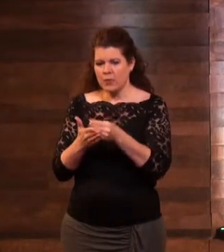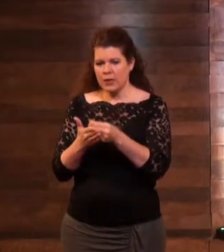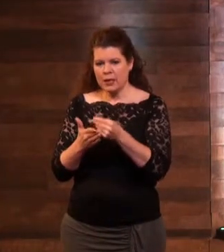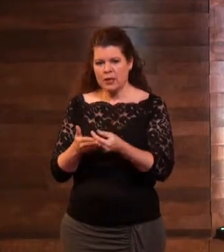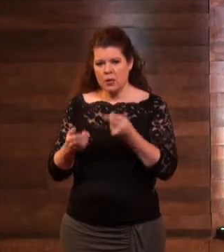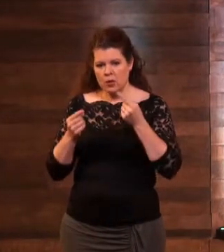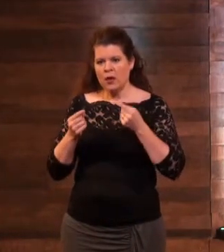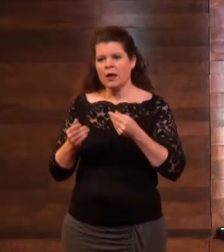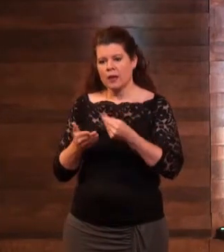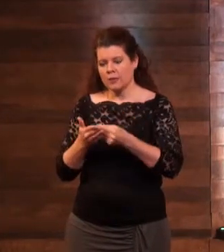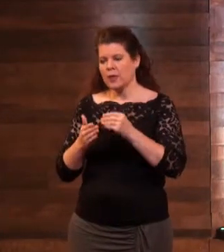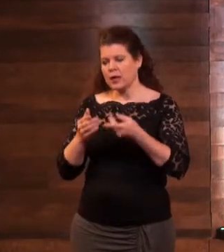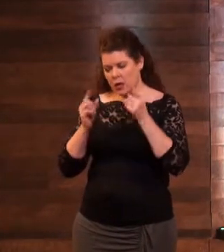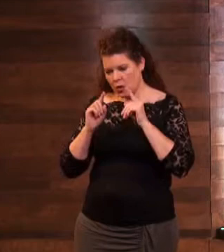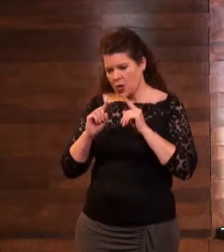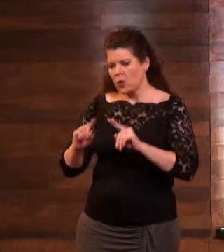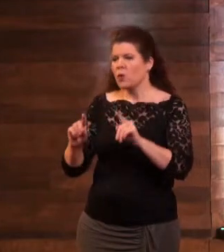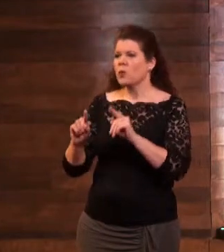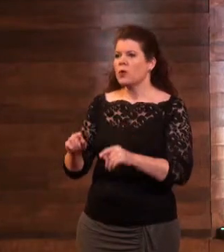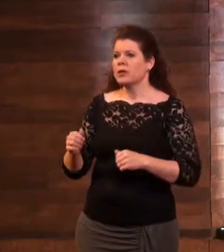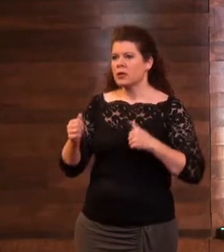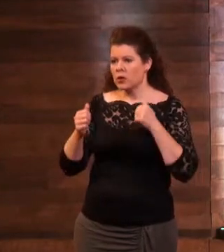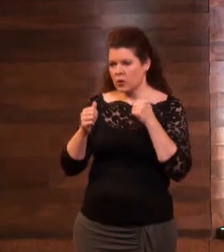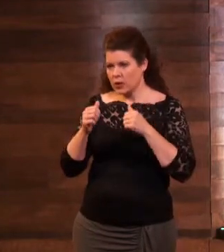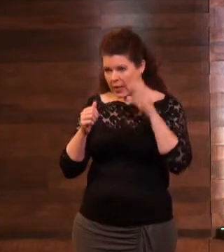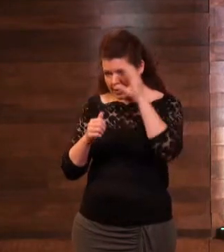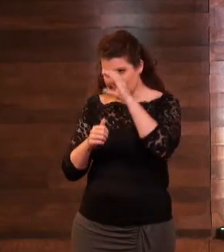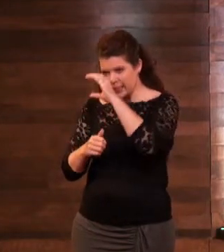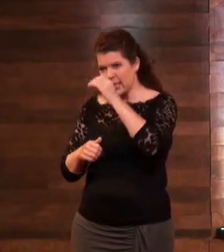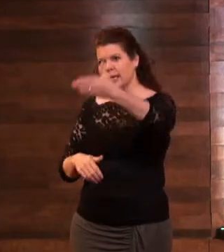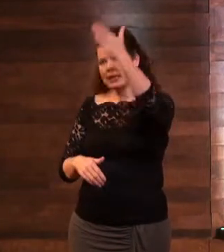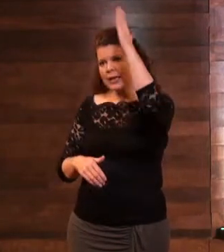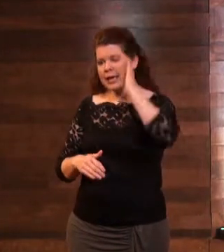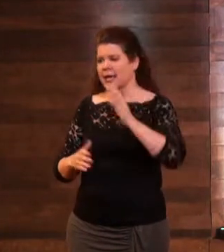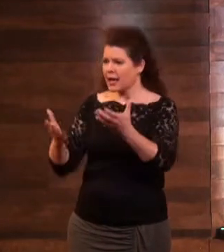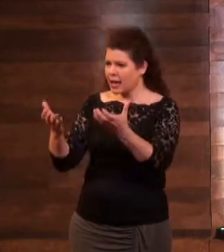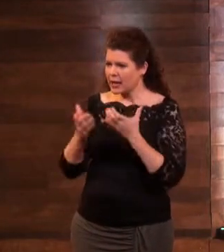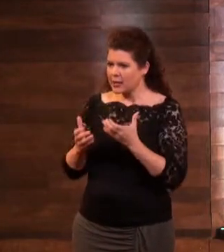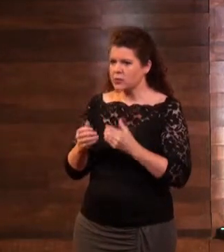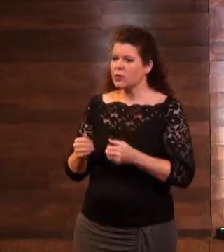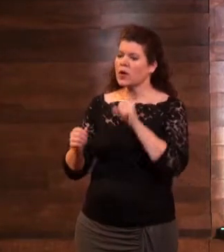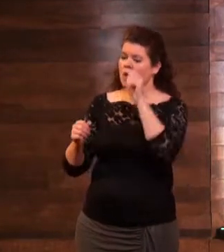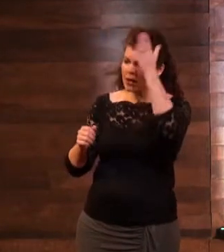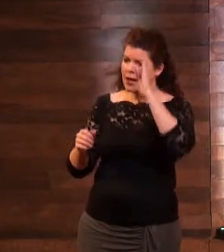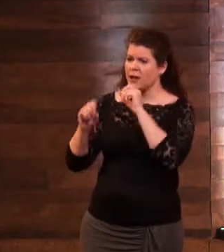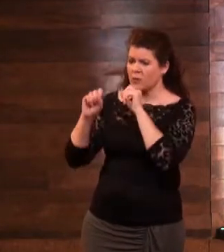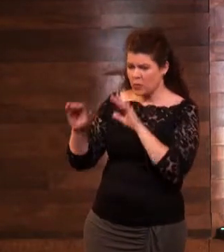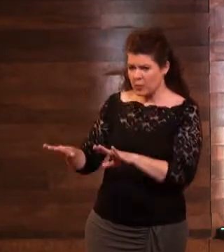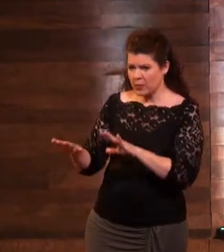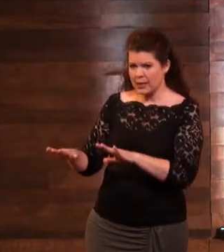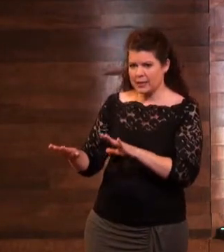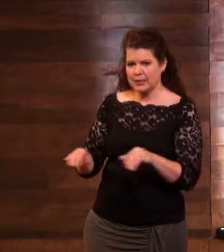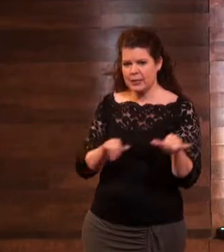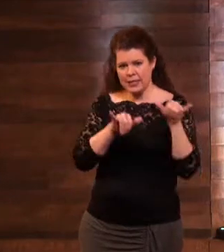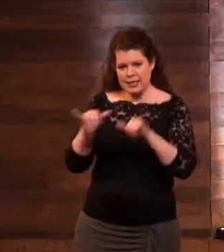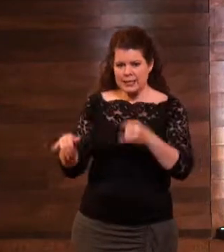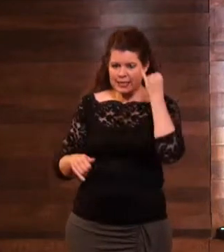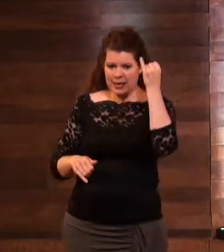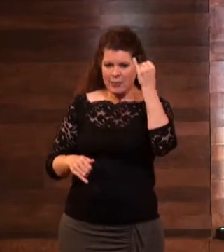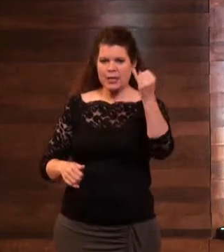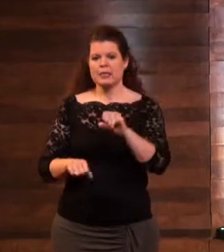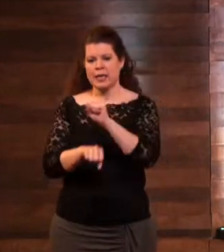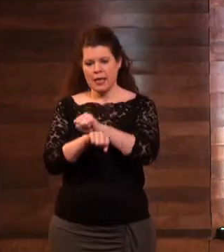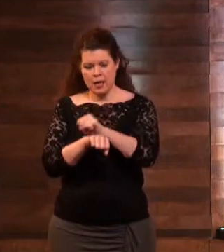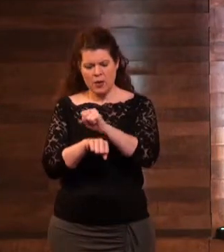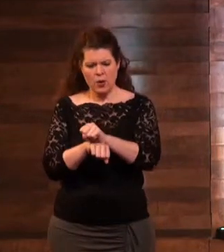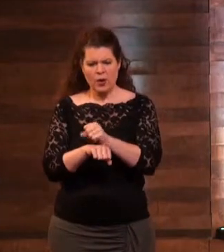finances. Same principle for work. Maybe you hate your job. Maybe you're praying every day, oh Lord, please get me